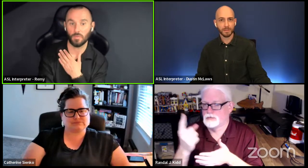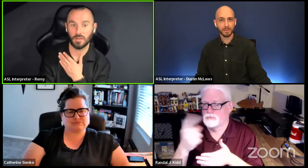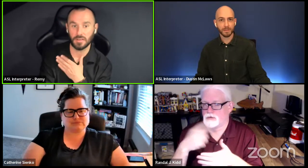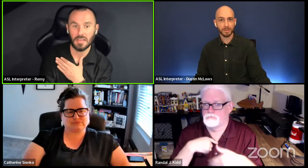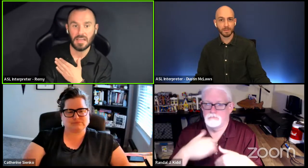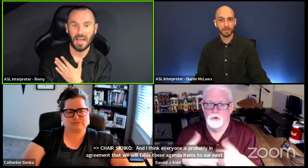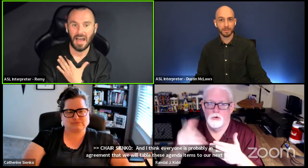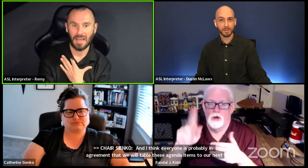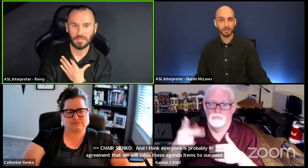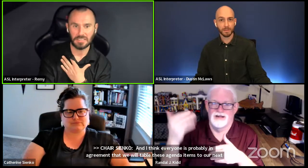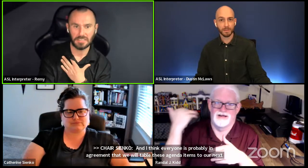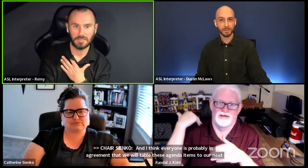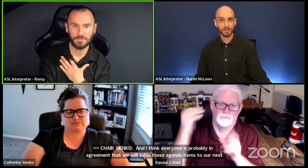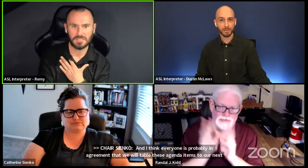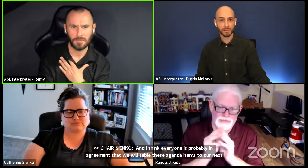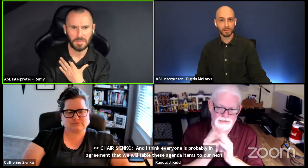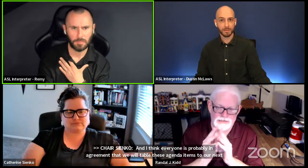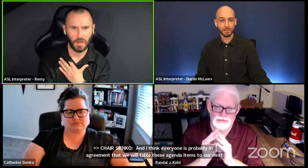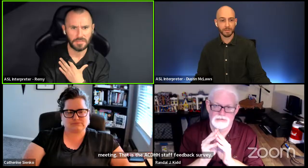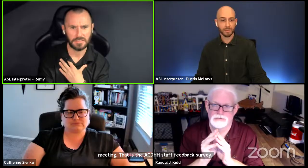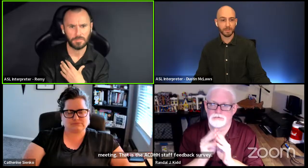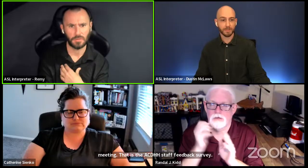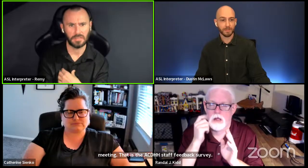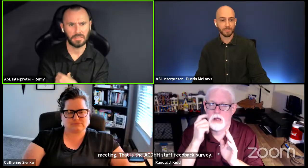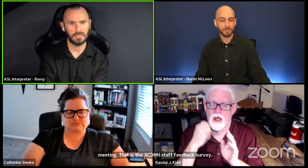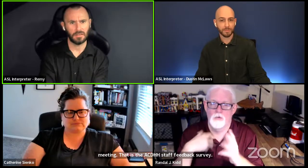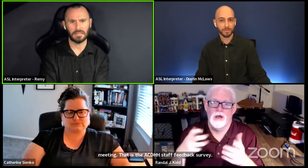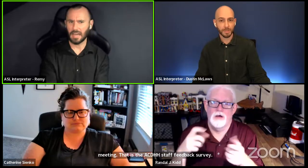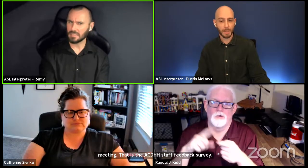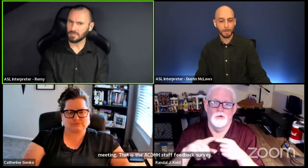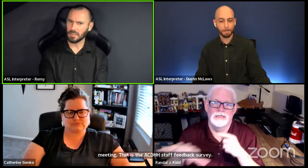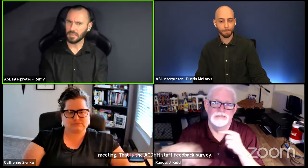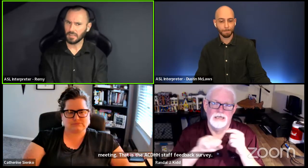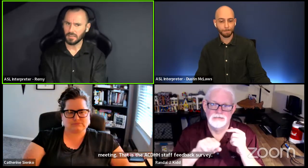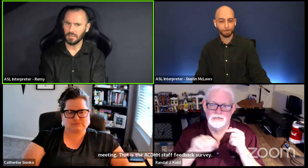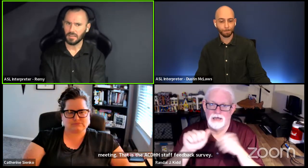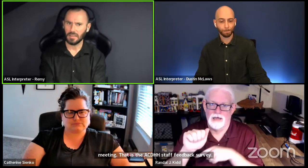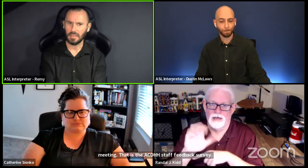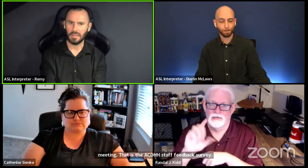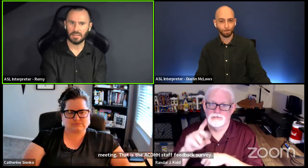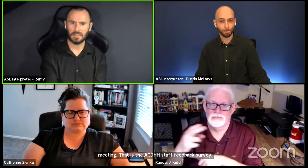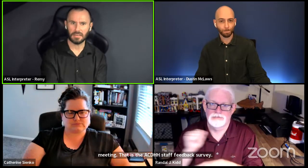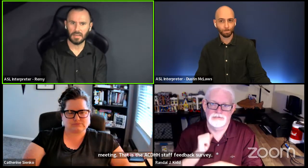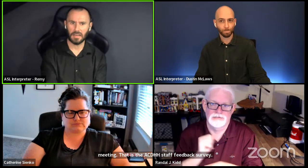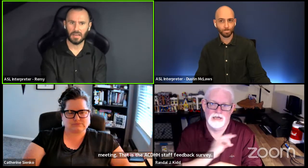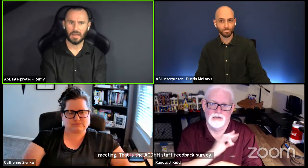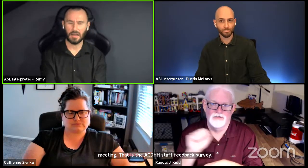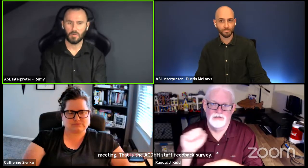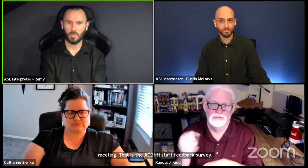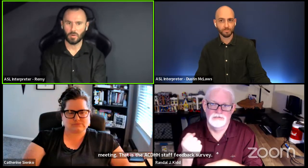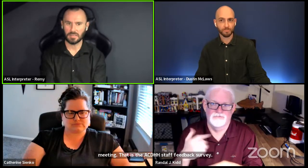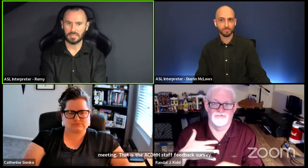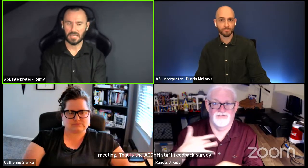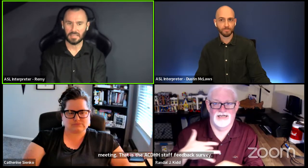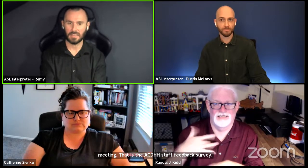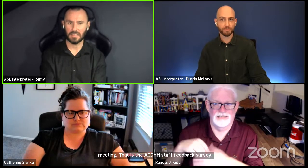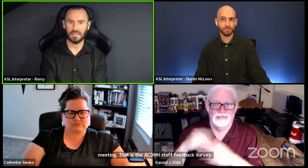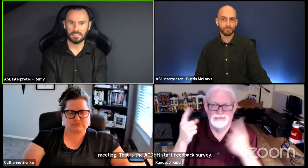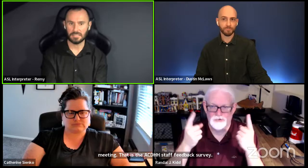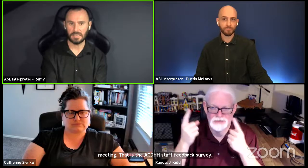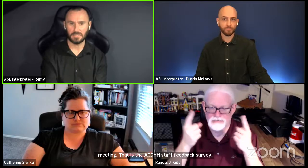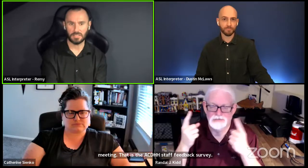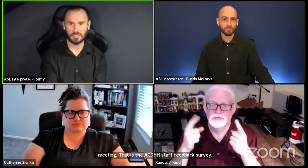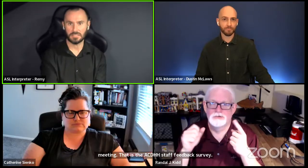Okay, so that's the one. I believe somebody brought this up during our last meeting, and we wanted to